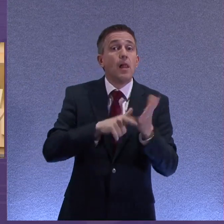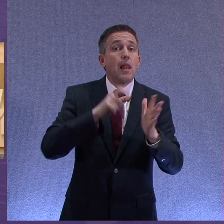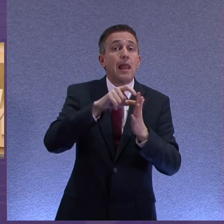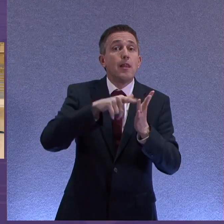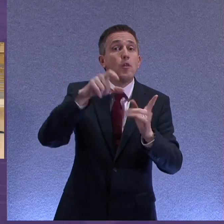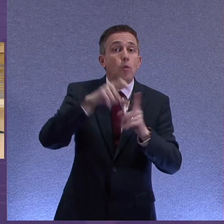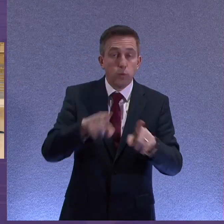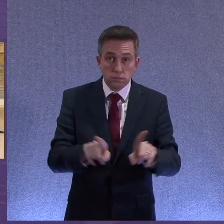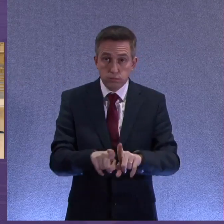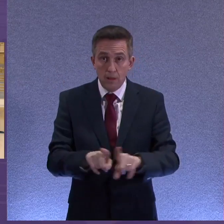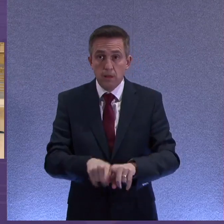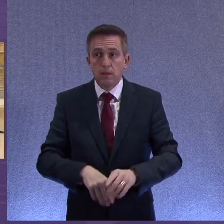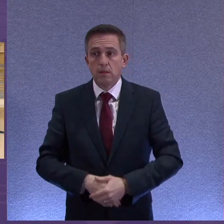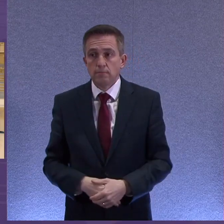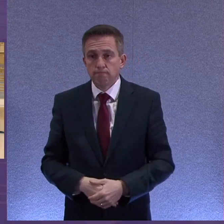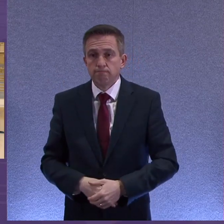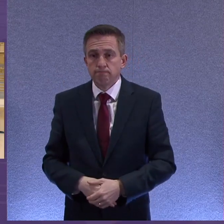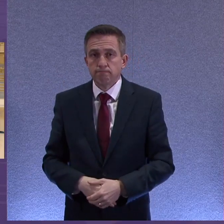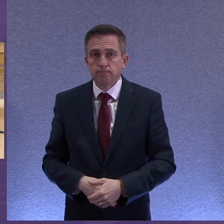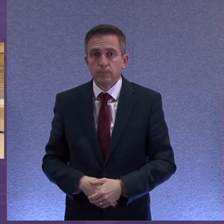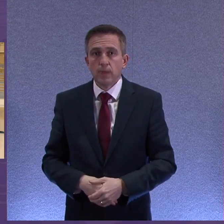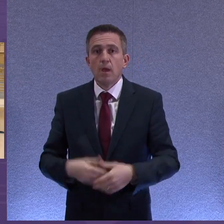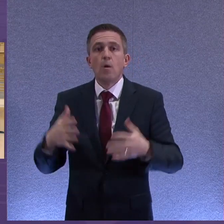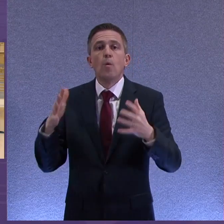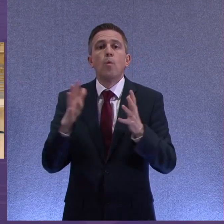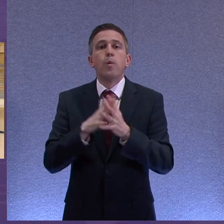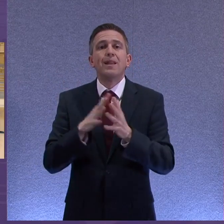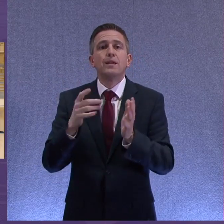tenures. Thank you. Willie Rennie.